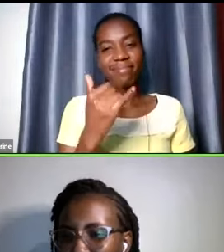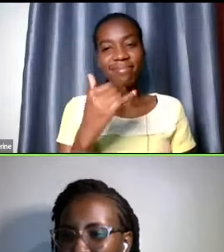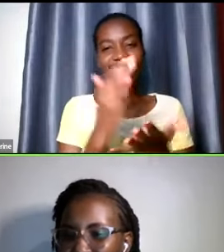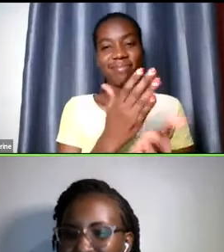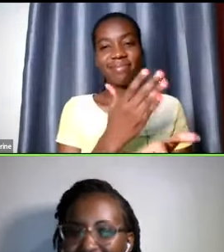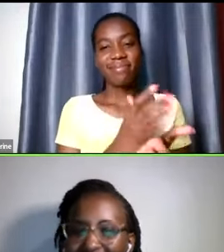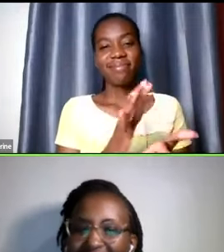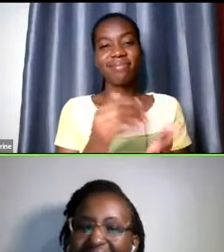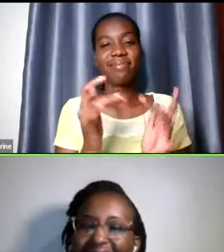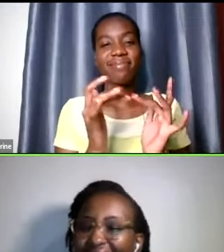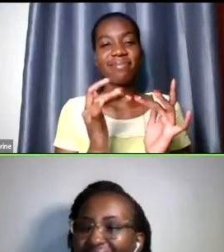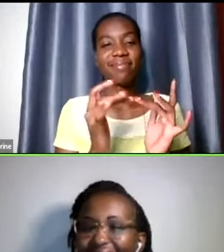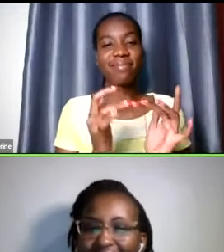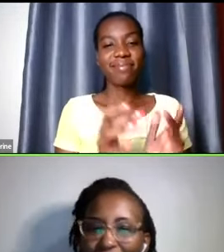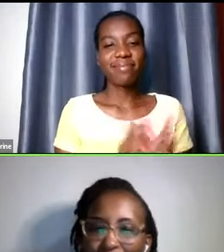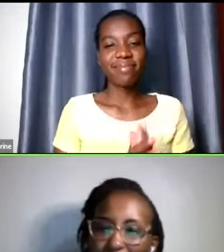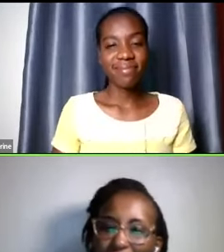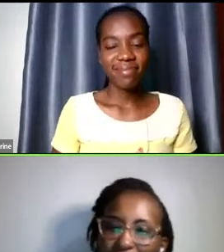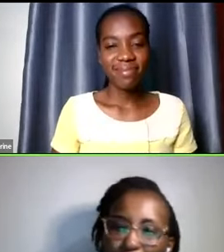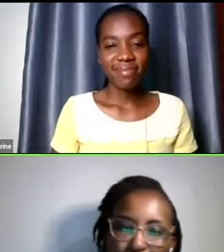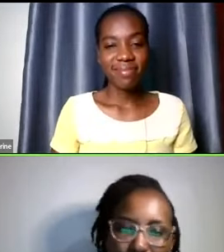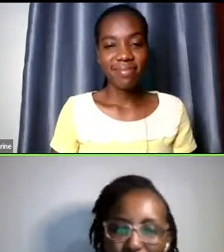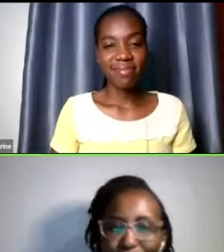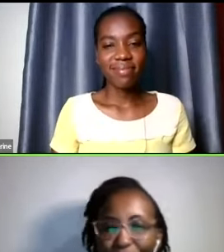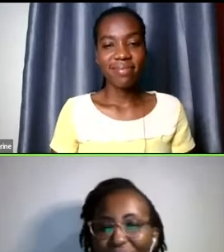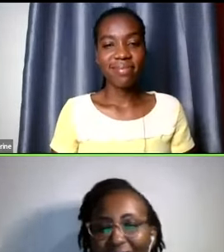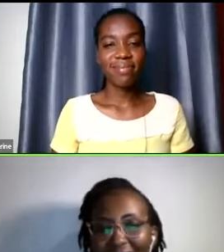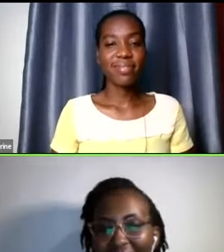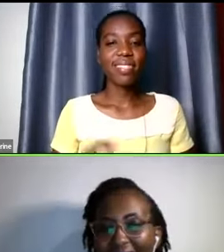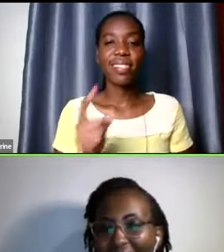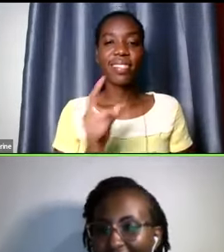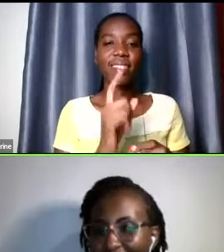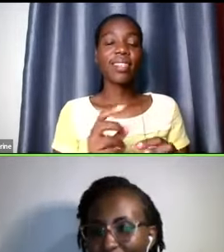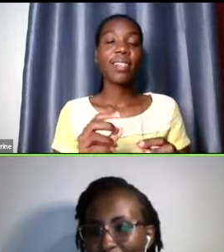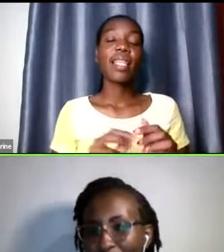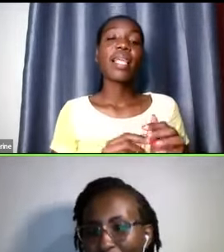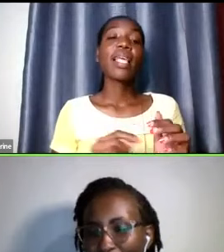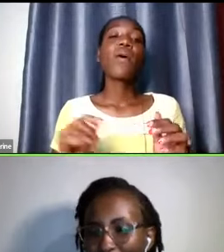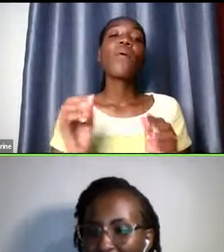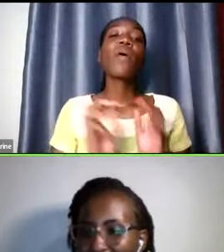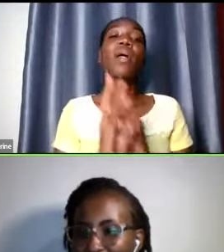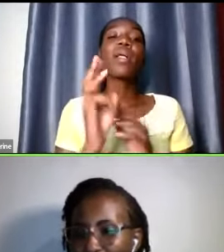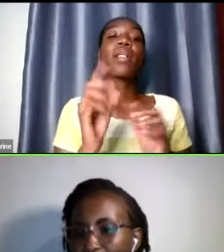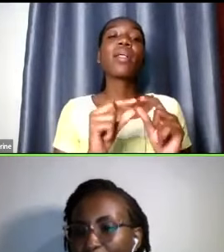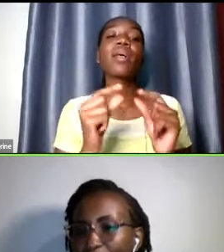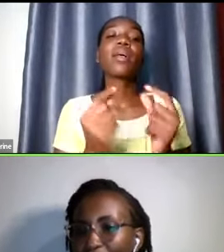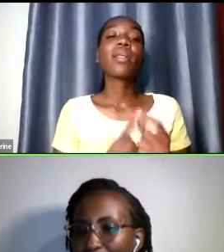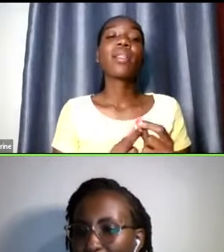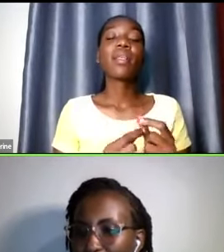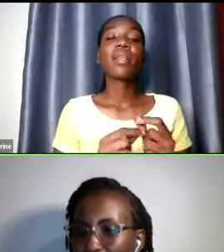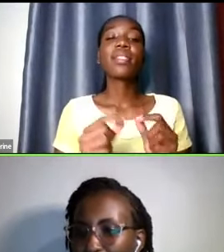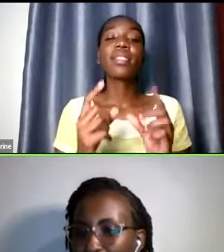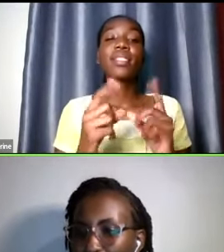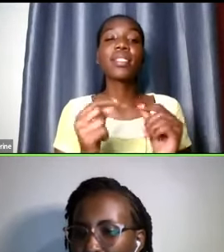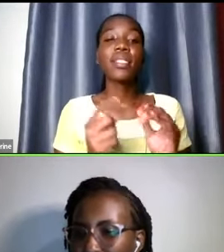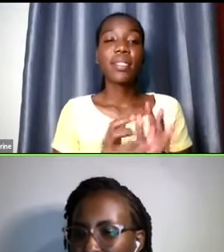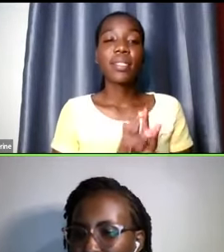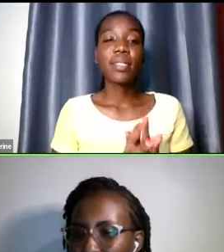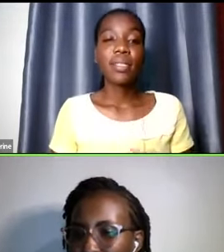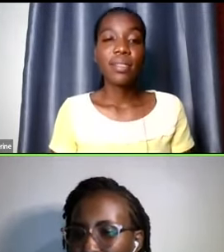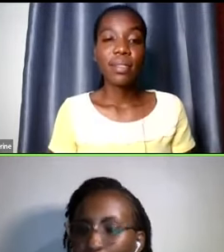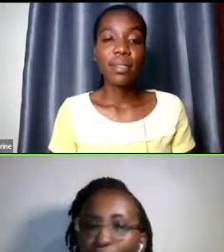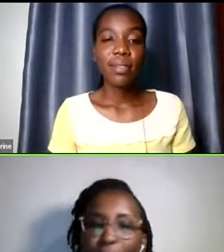email? The link to the WhatsApp group is on your chat. I don't know what your request. Anthony, what do you want us to share on your